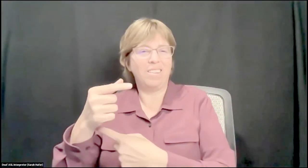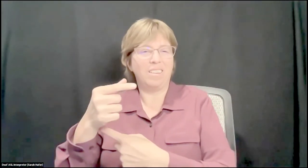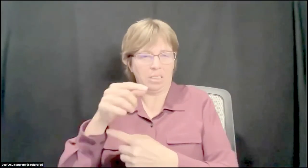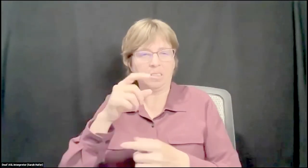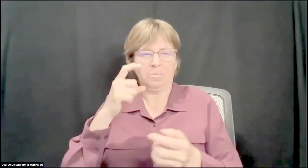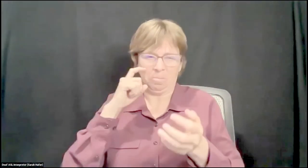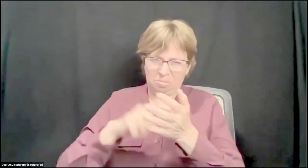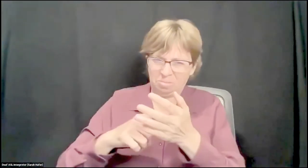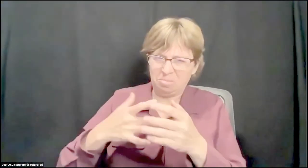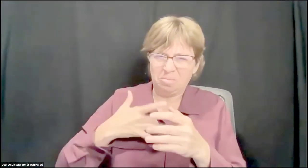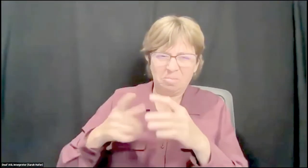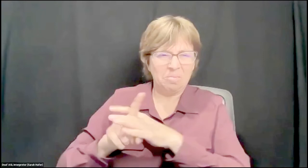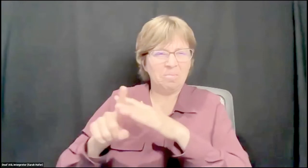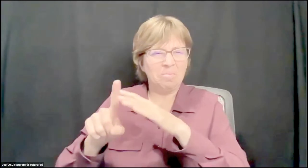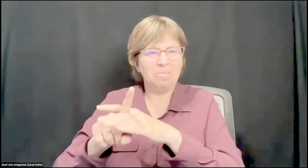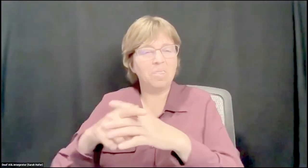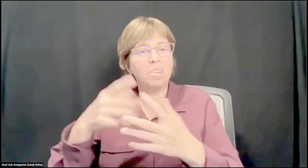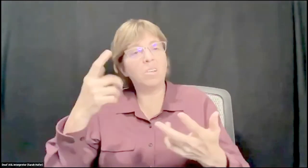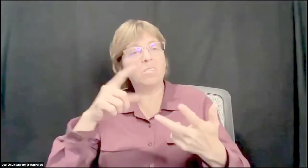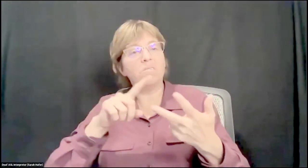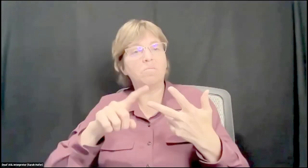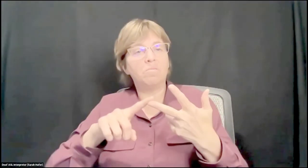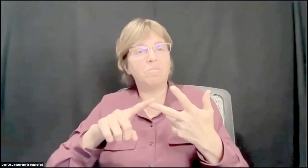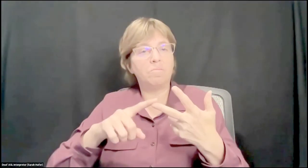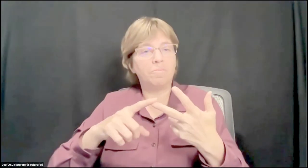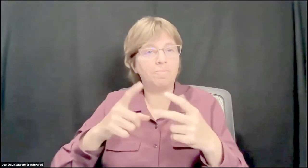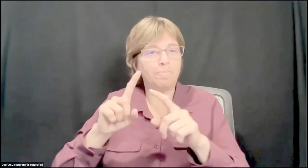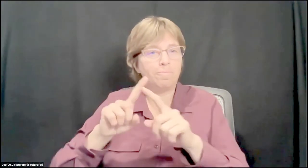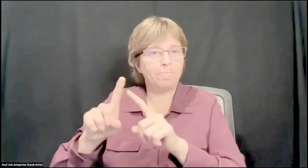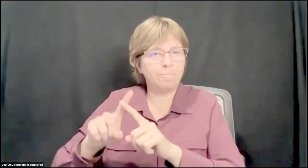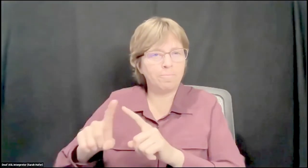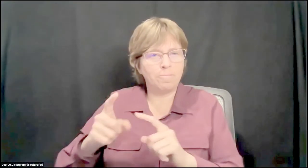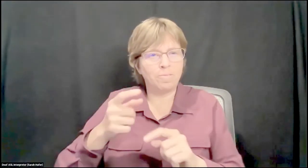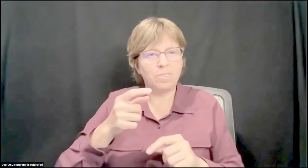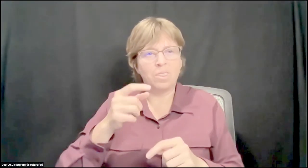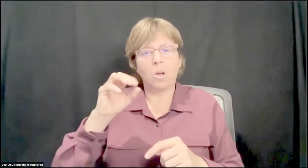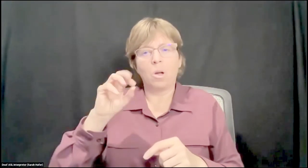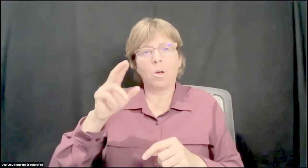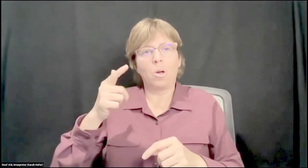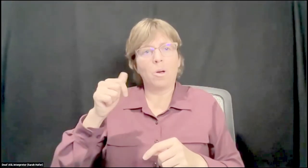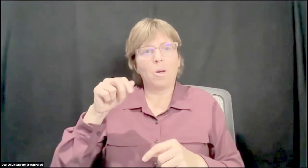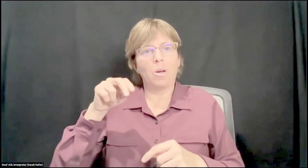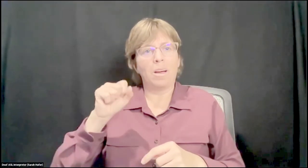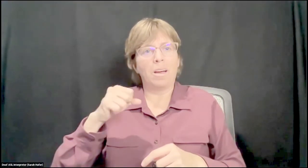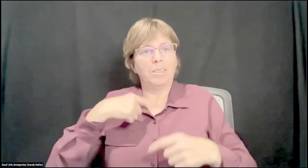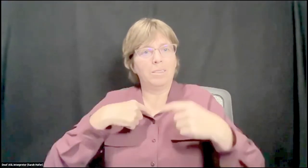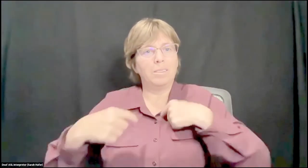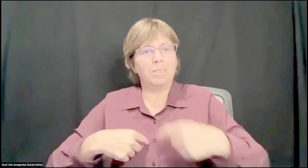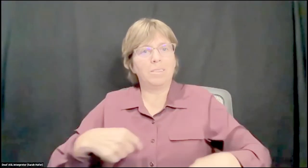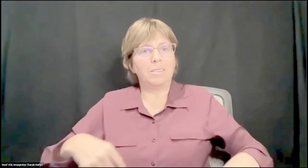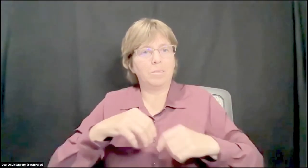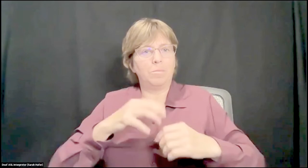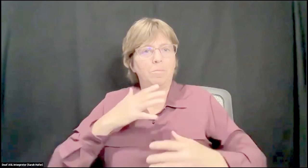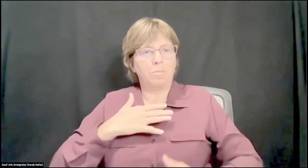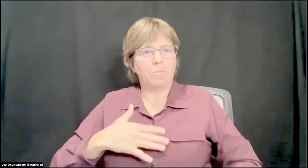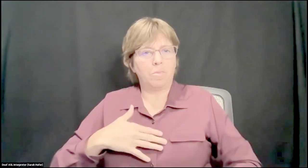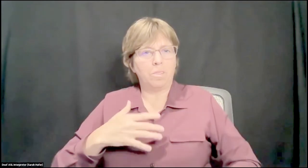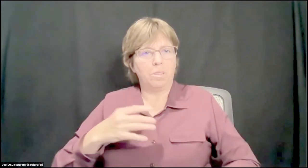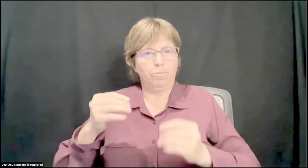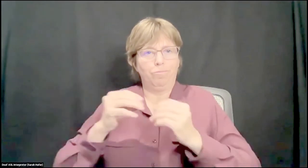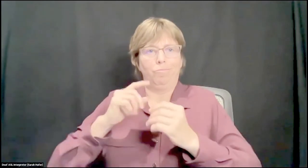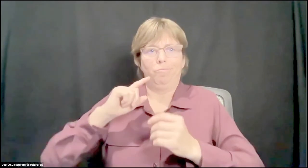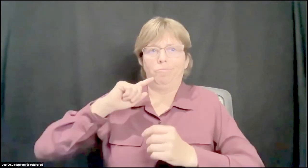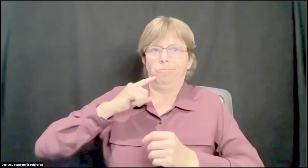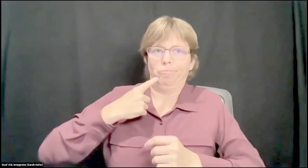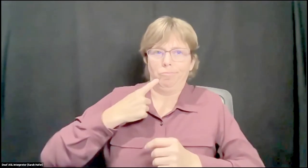effects where, you know, you can really get a little more severe illness involving multiple organ systems, heart, lung, kidney,